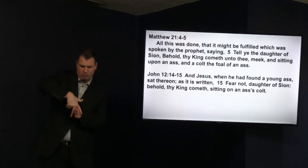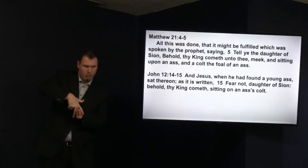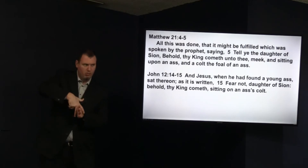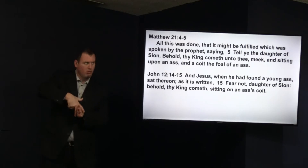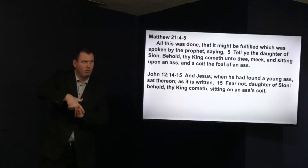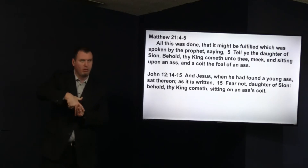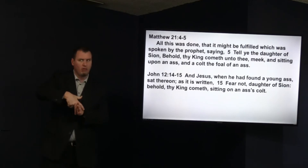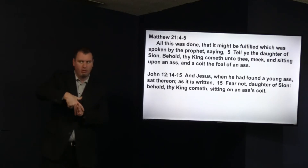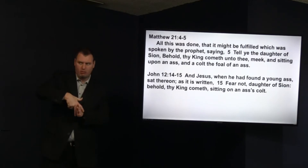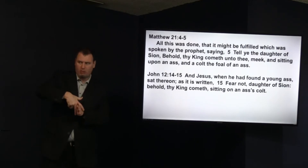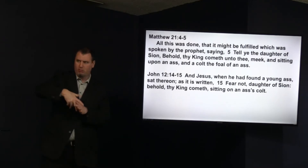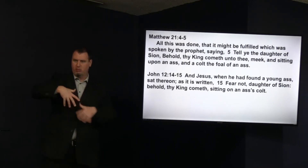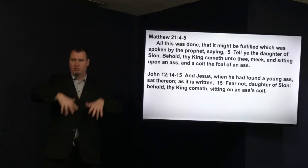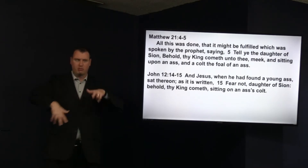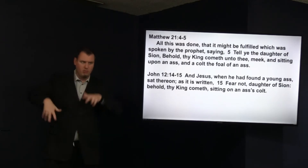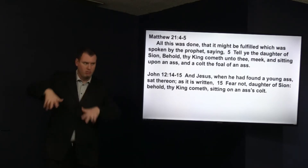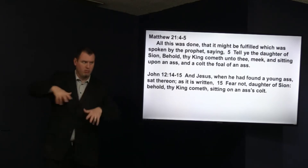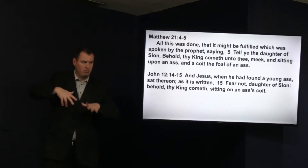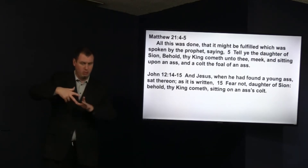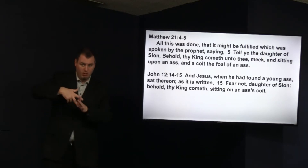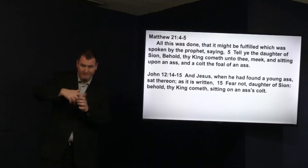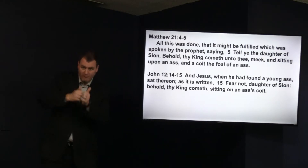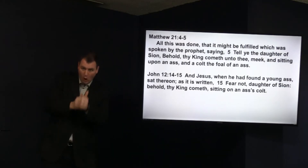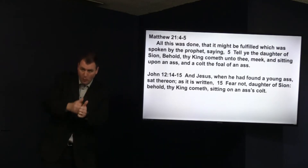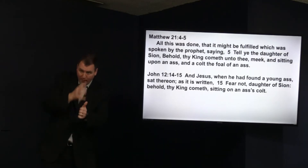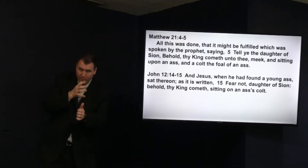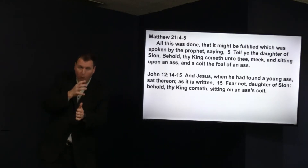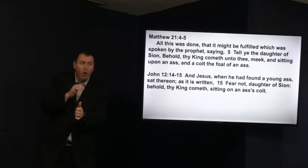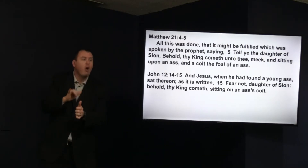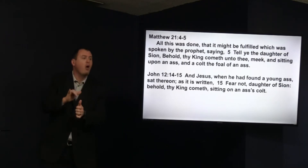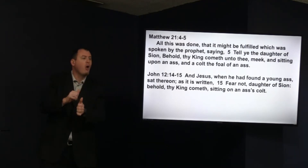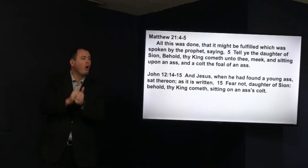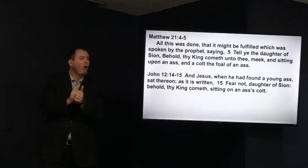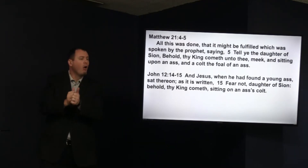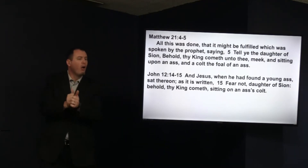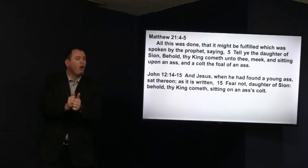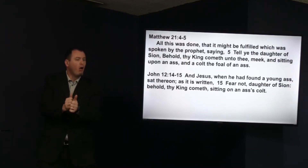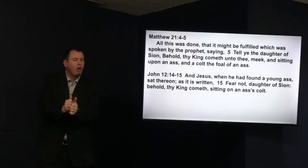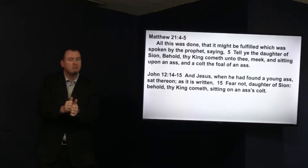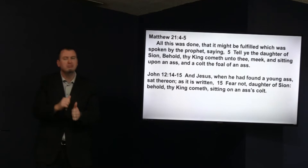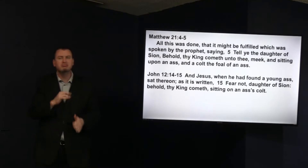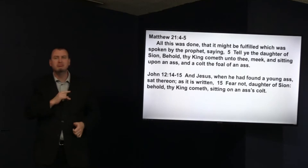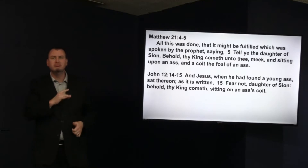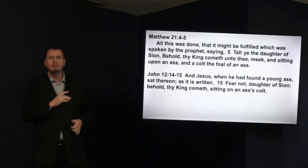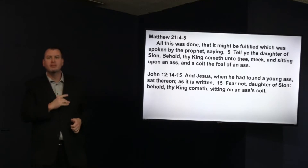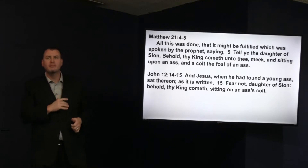so the young colt where to go. And so it makes sense why the mom was there